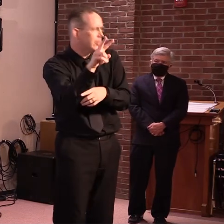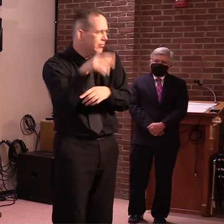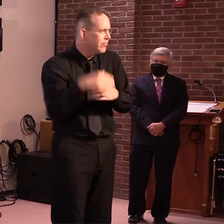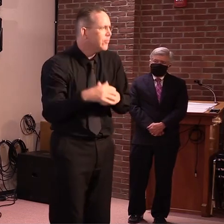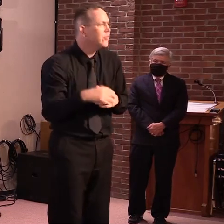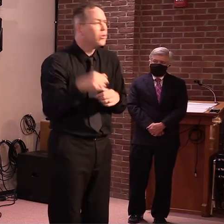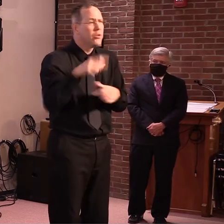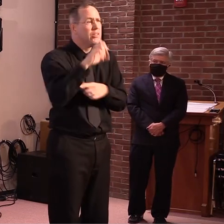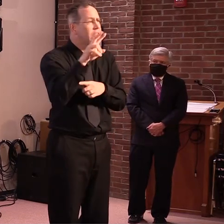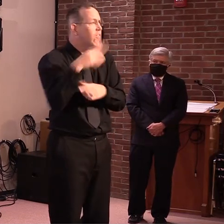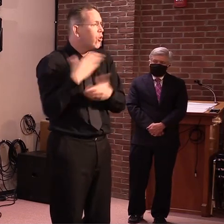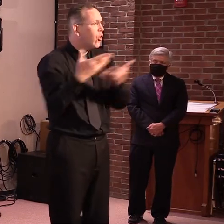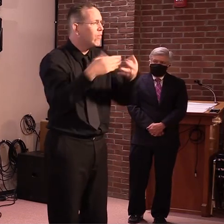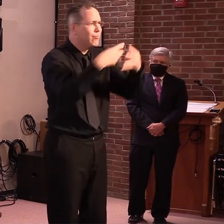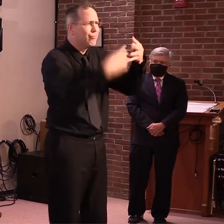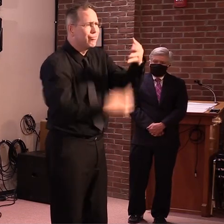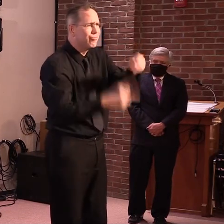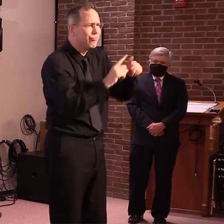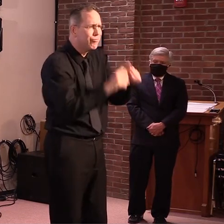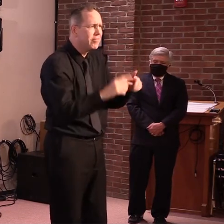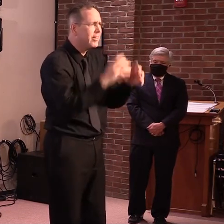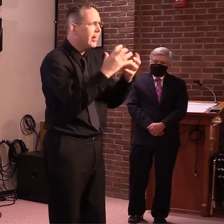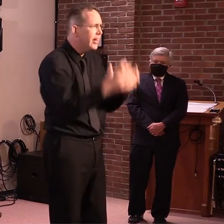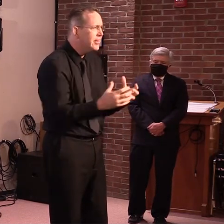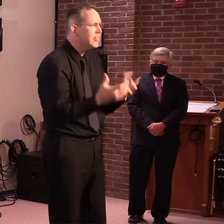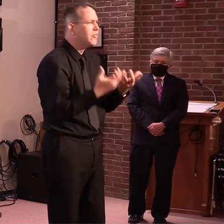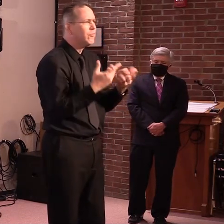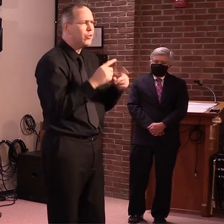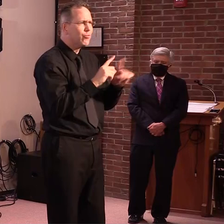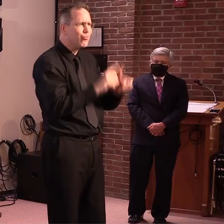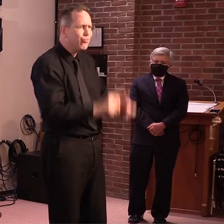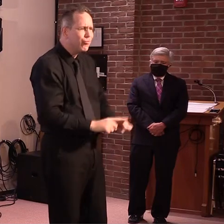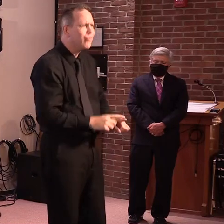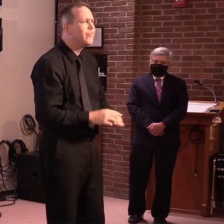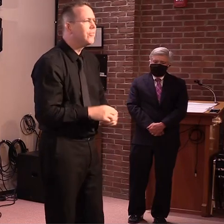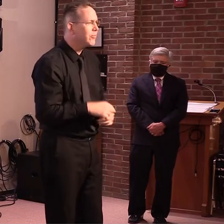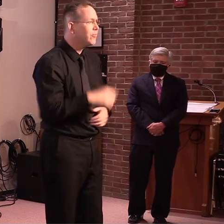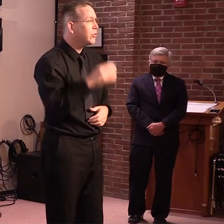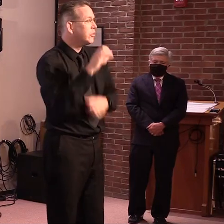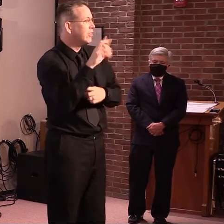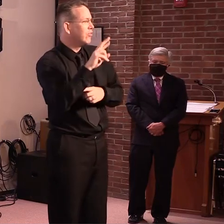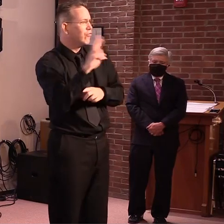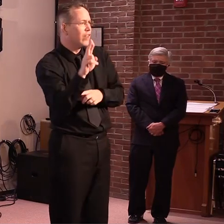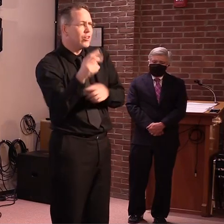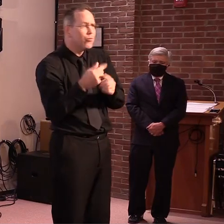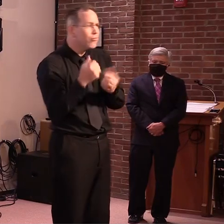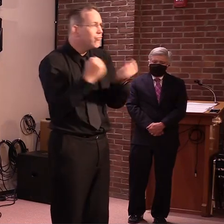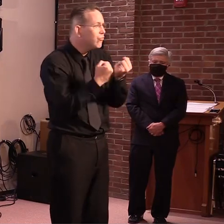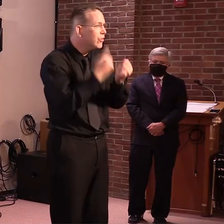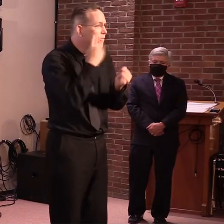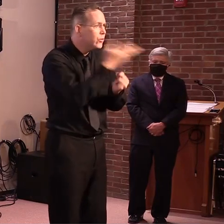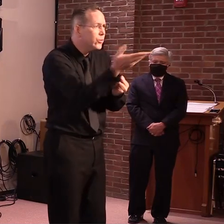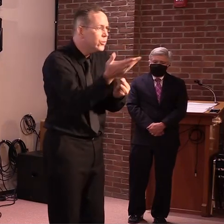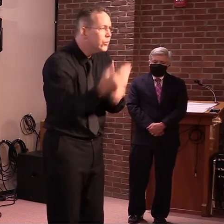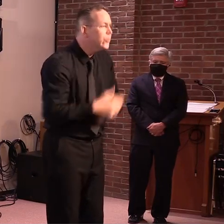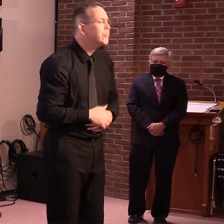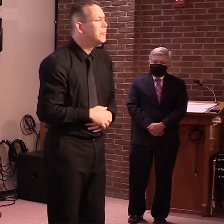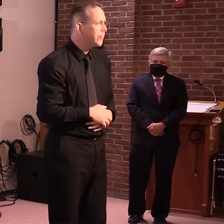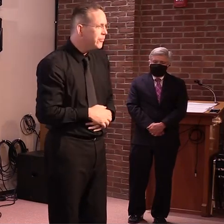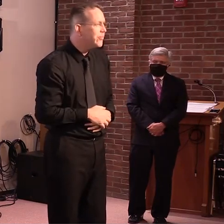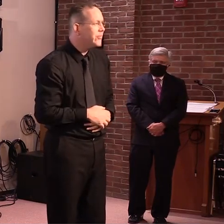promising jobs. CCV is ready to serve the class of 2020. They have locations within 25 miles